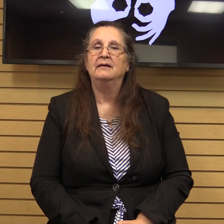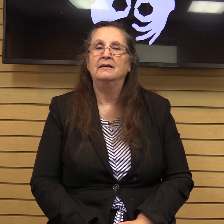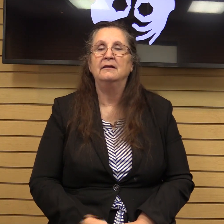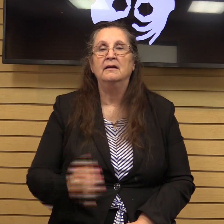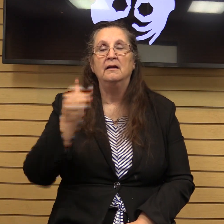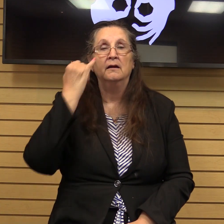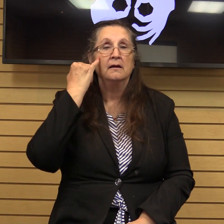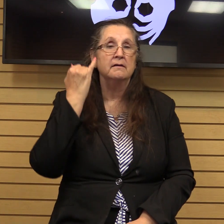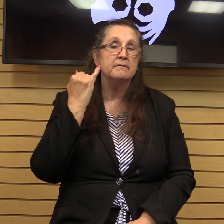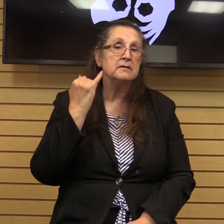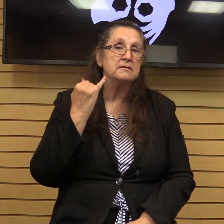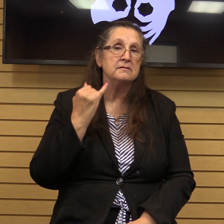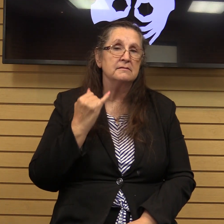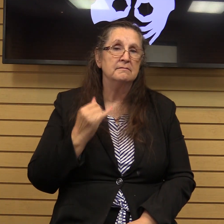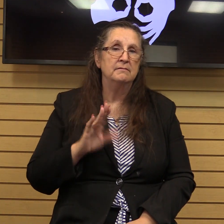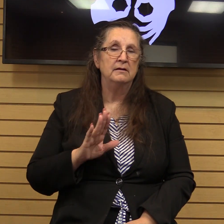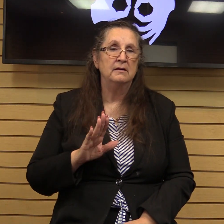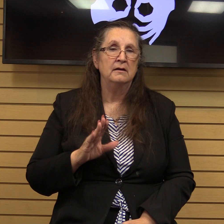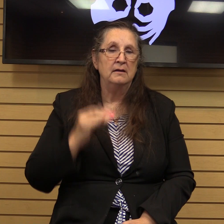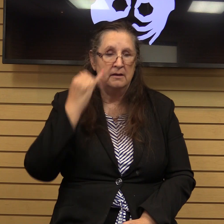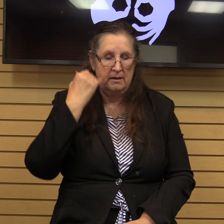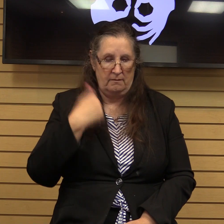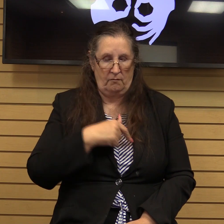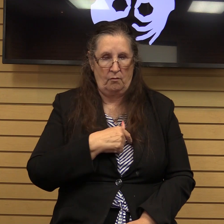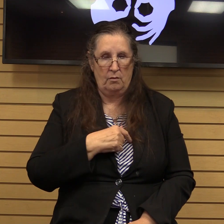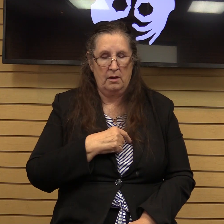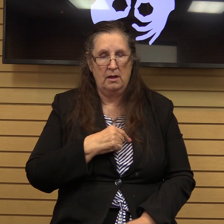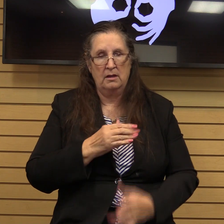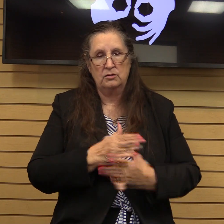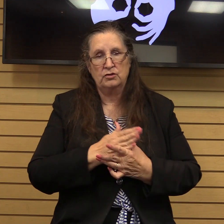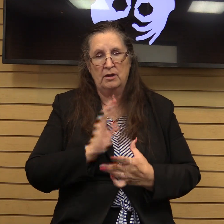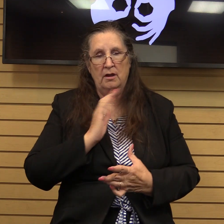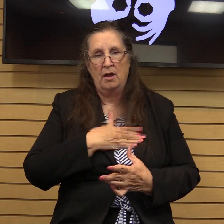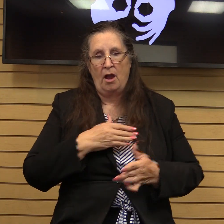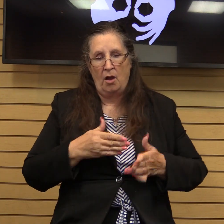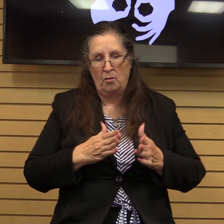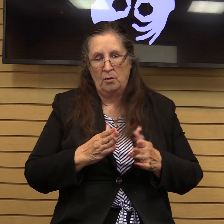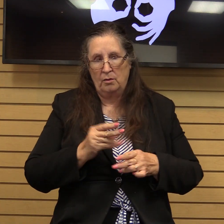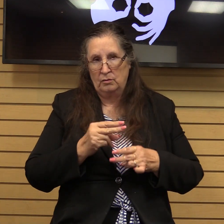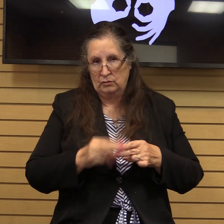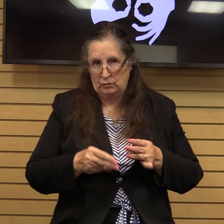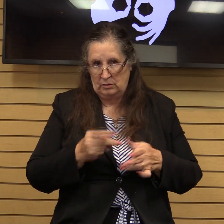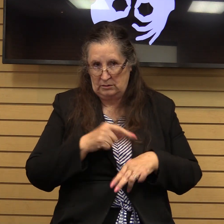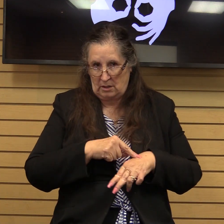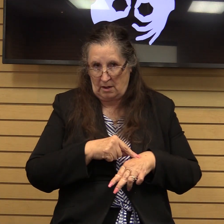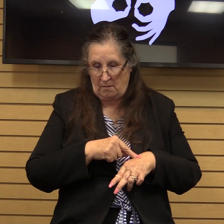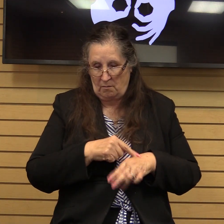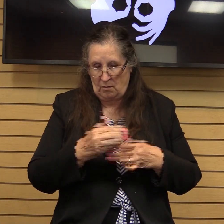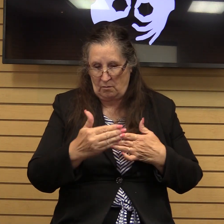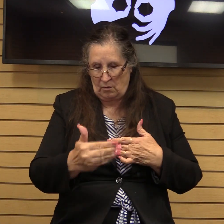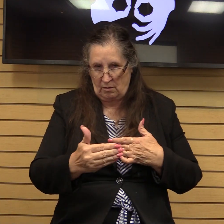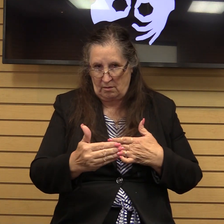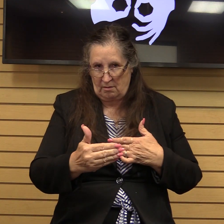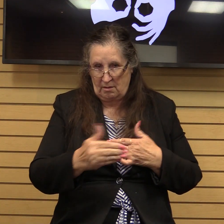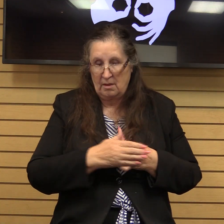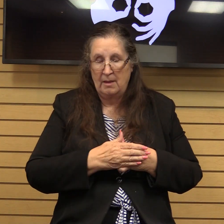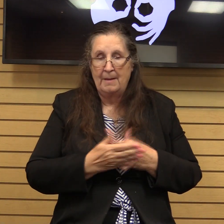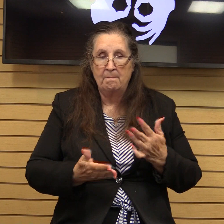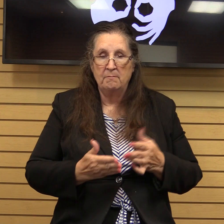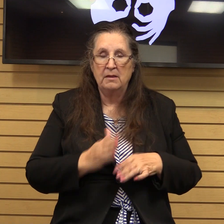is I'm sorry even if we share our road just for a short distance we may be called upon to pray for